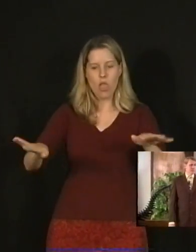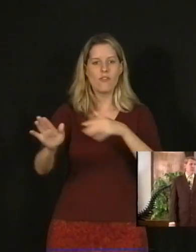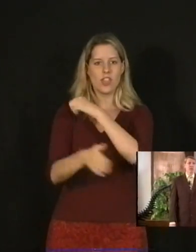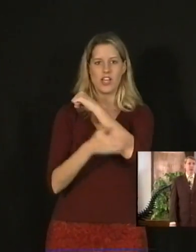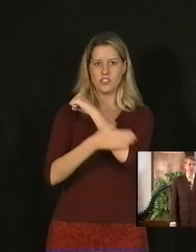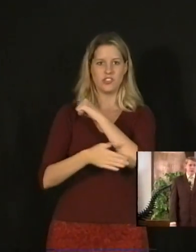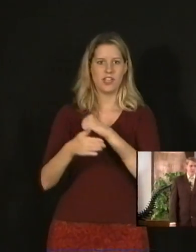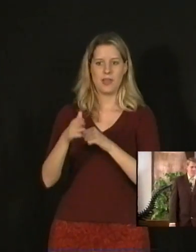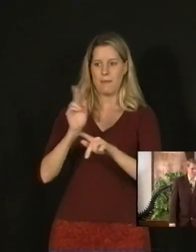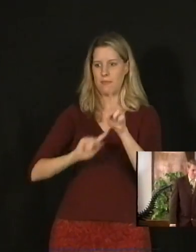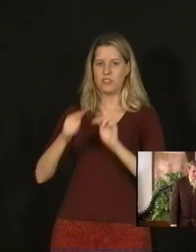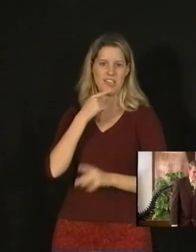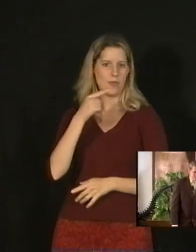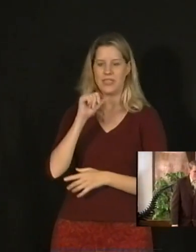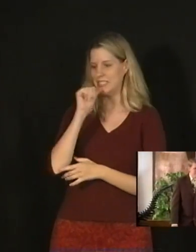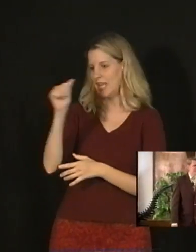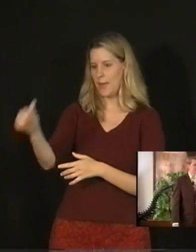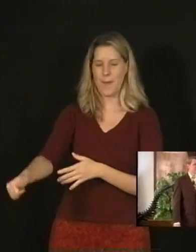year because